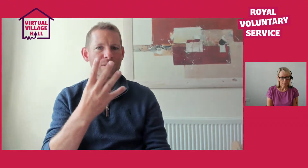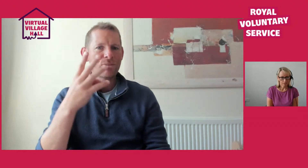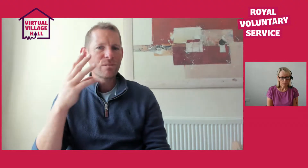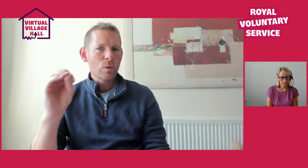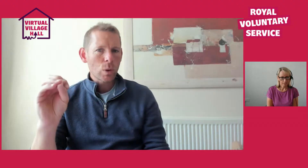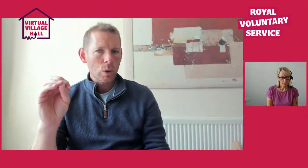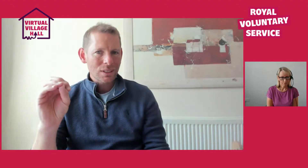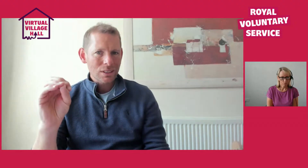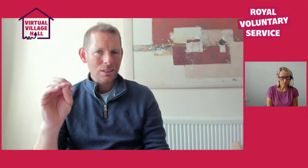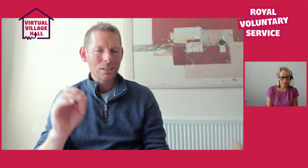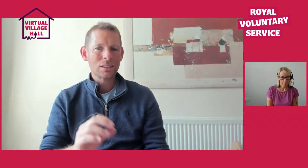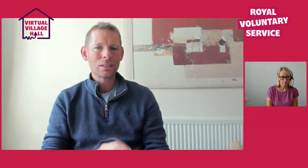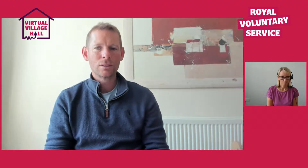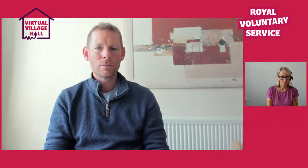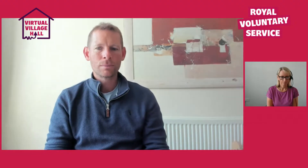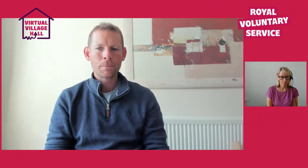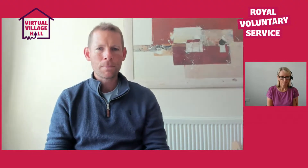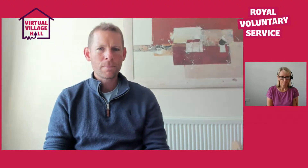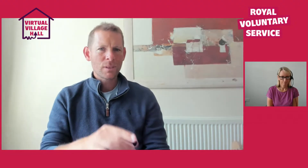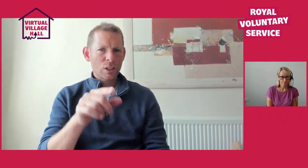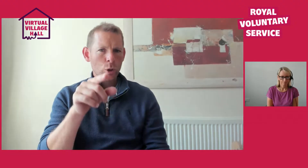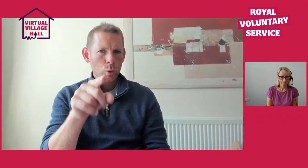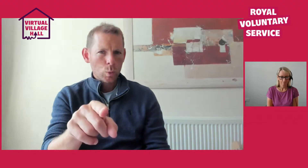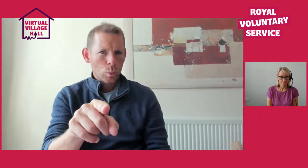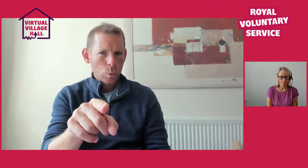My age is 40.